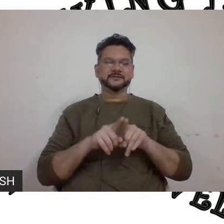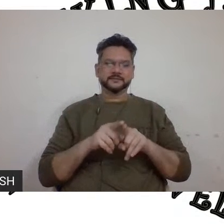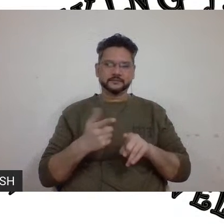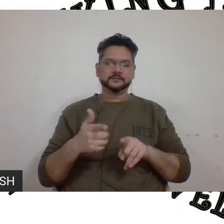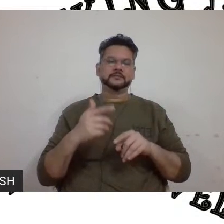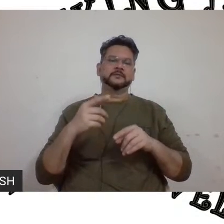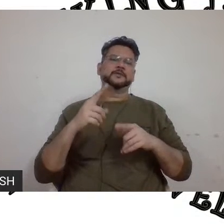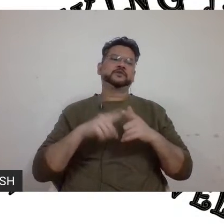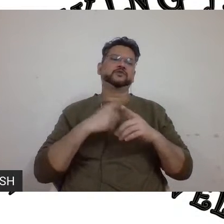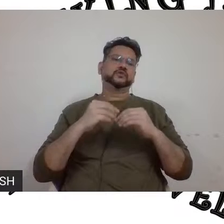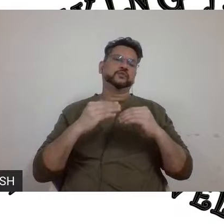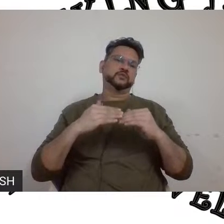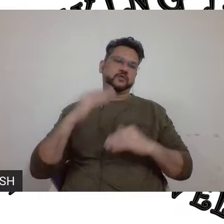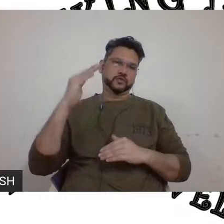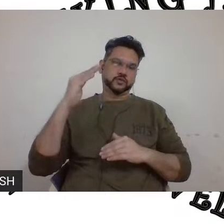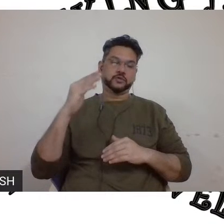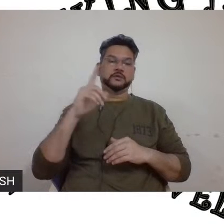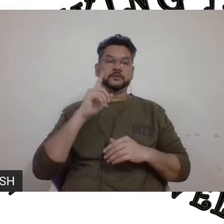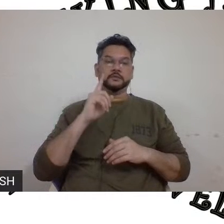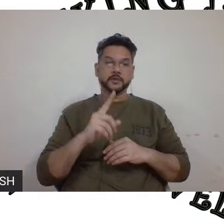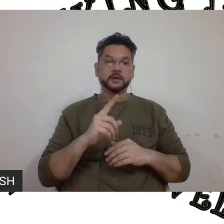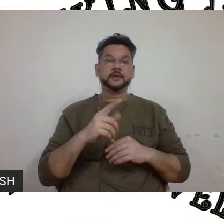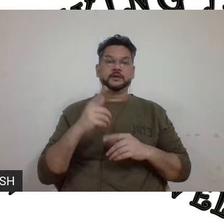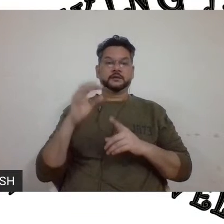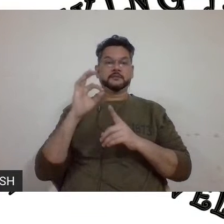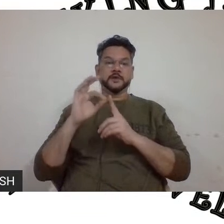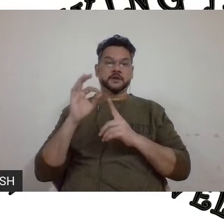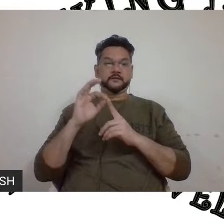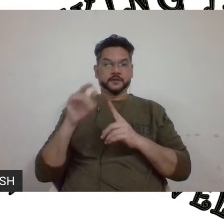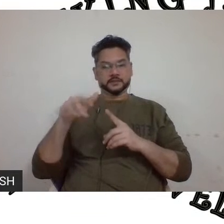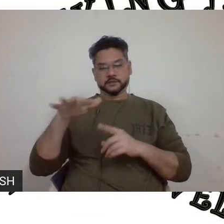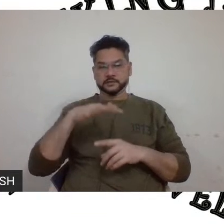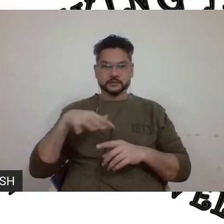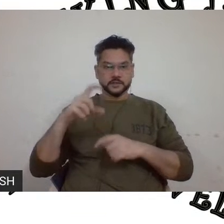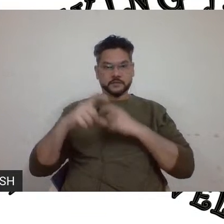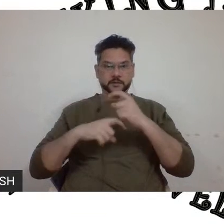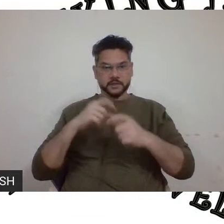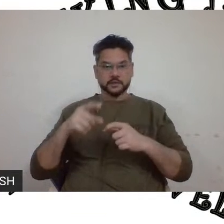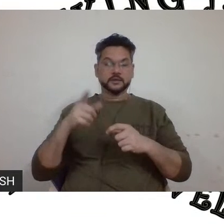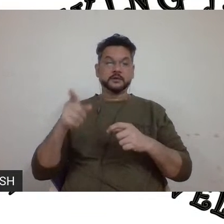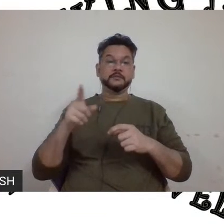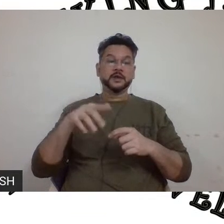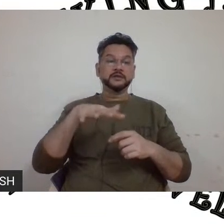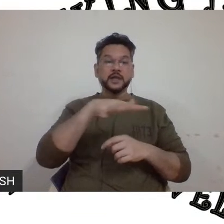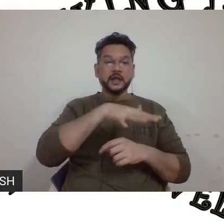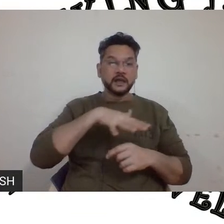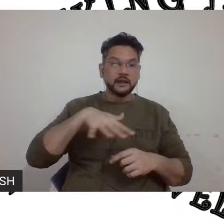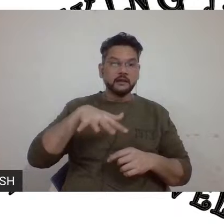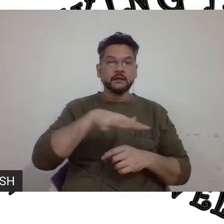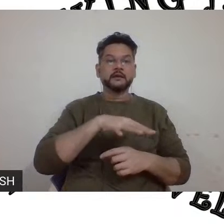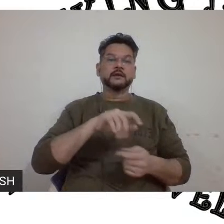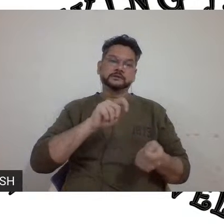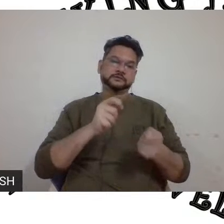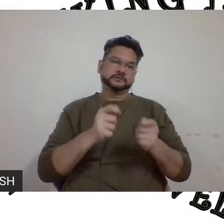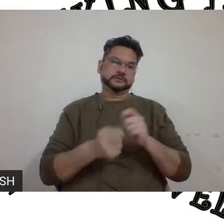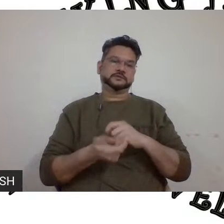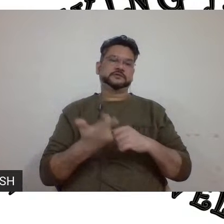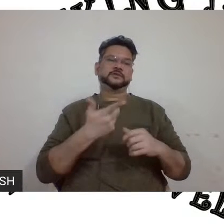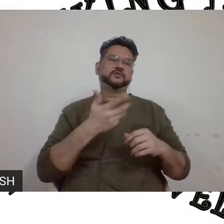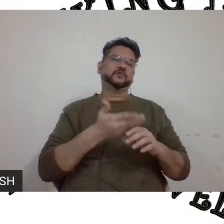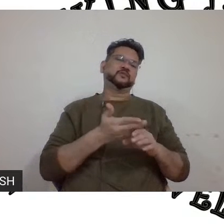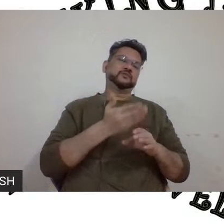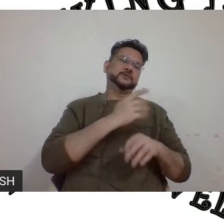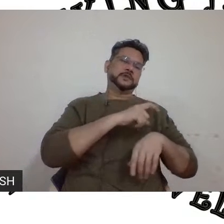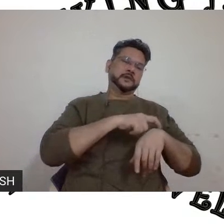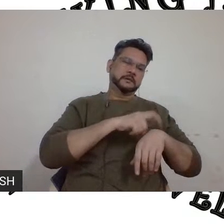is opportunity, but sectors keeps on changing based on the scenarios, based on the time, based on the locations where we operate